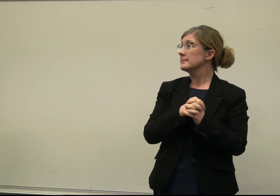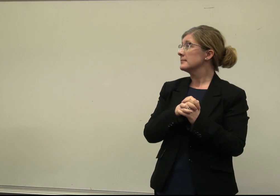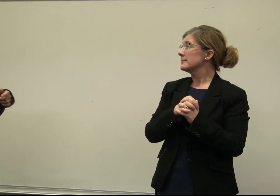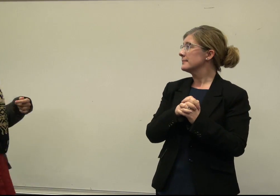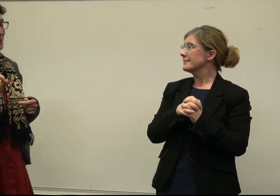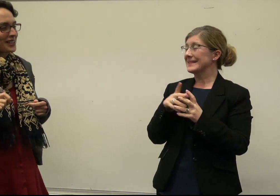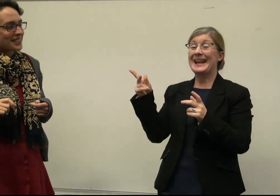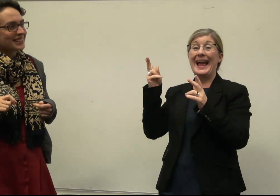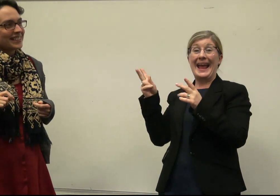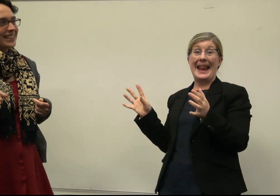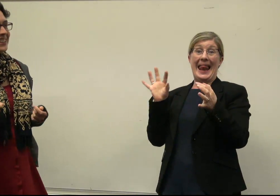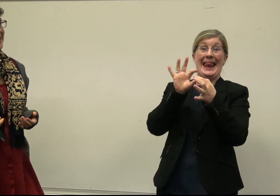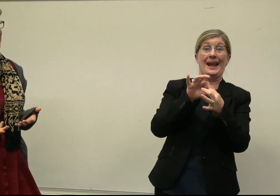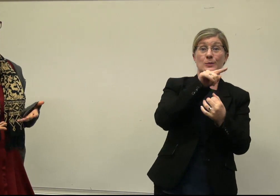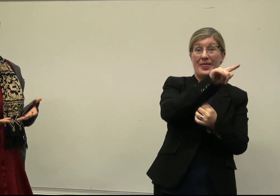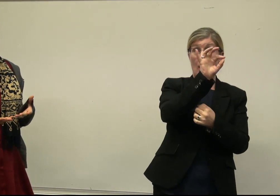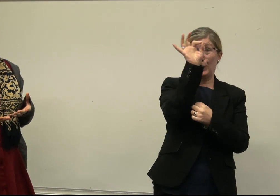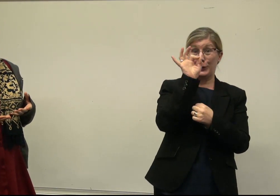Again, kind of linked to that question. Yeah.